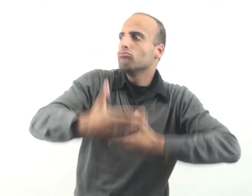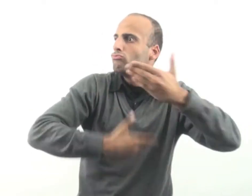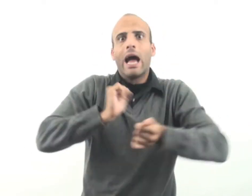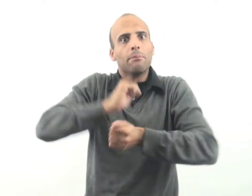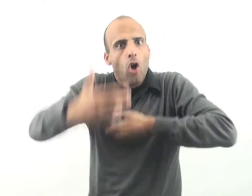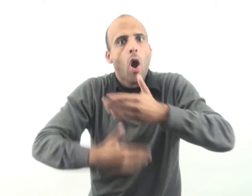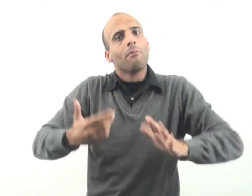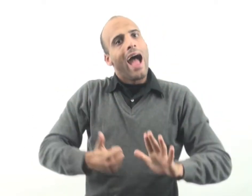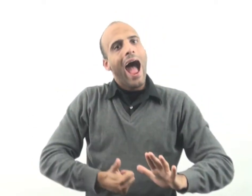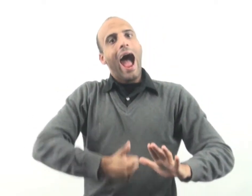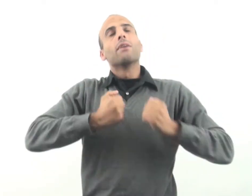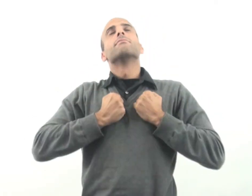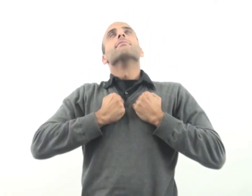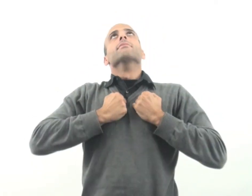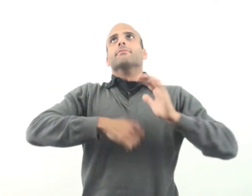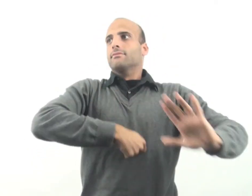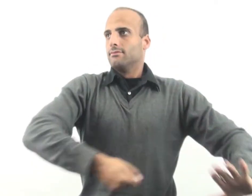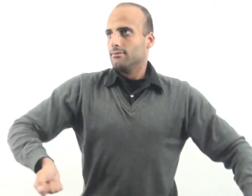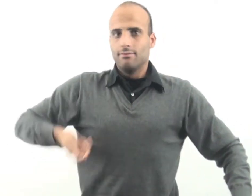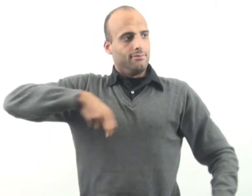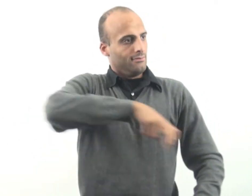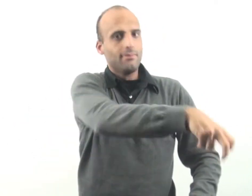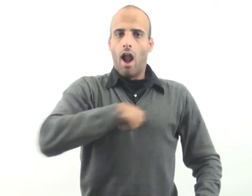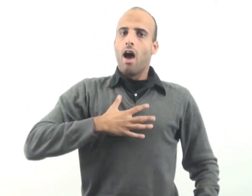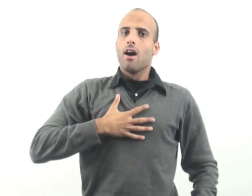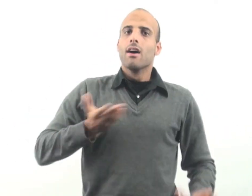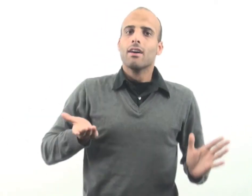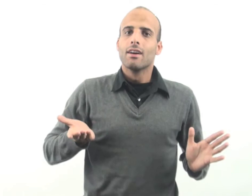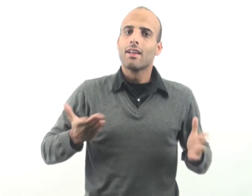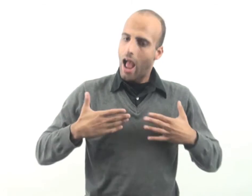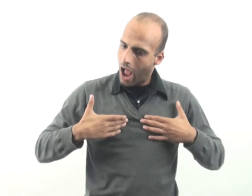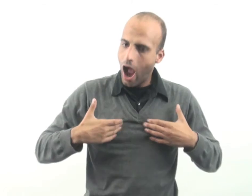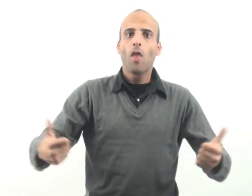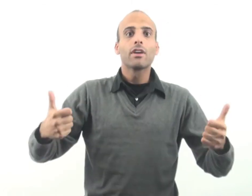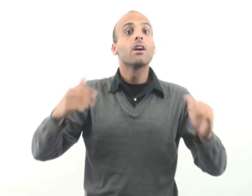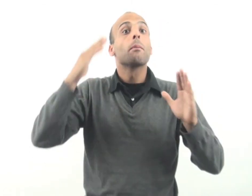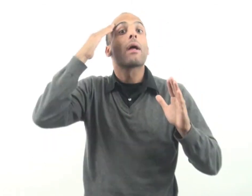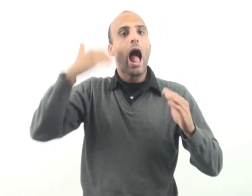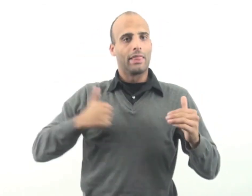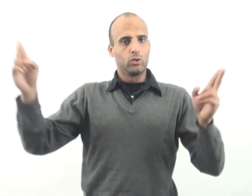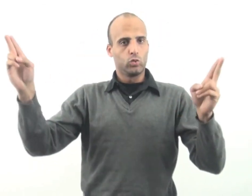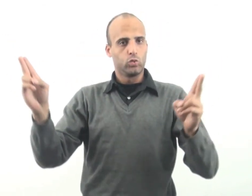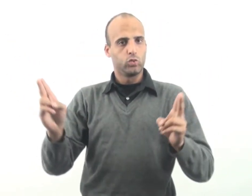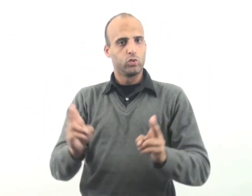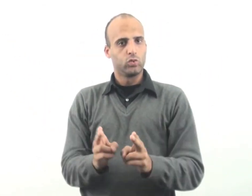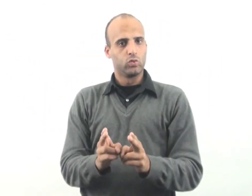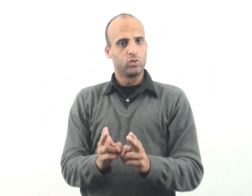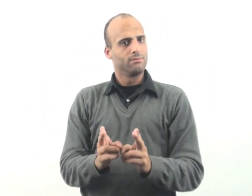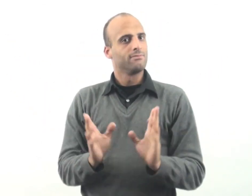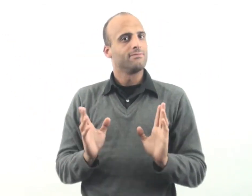functioning members of society, leaving our house, being part of the community. Mental health problems